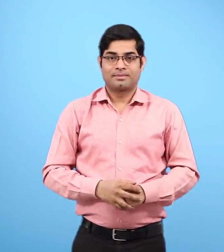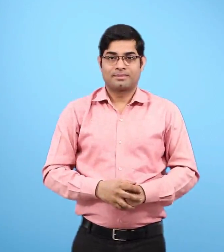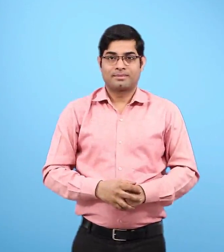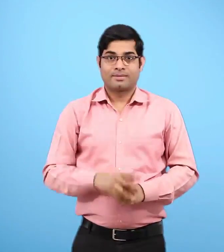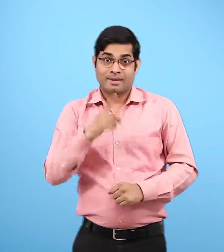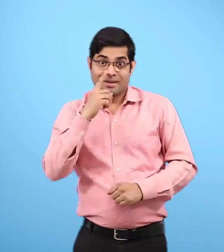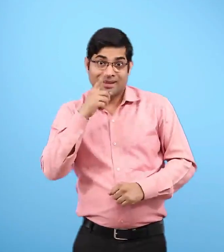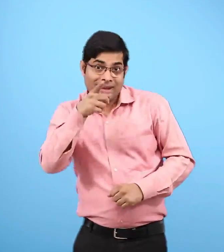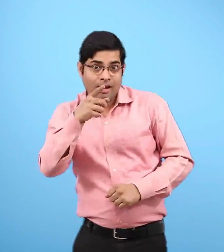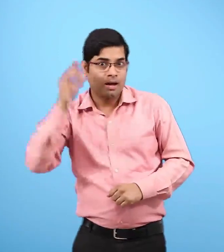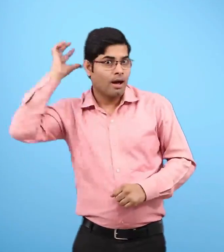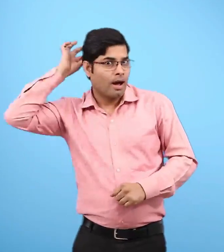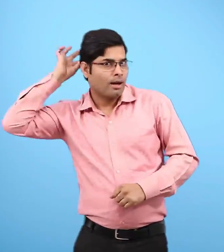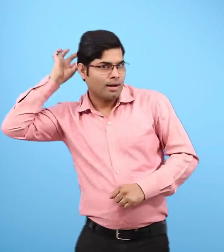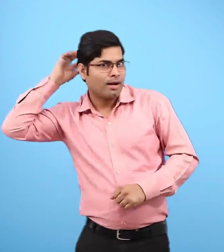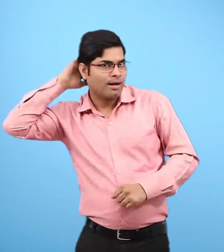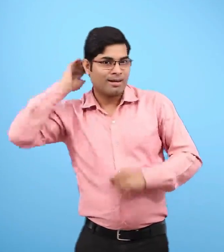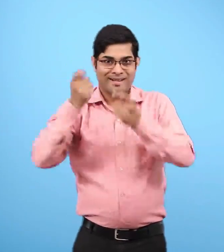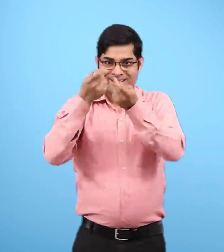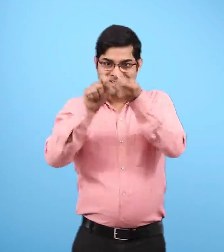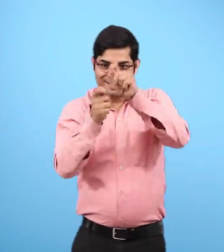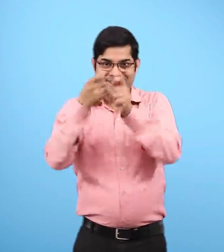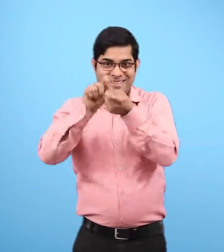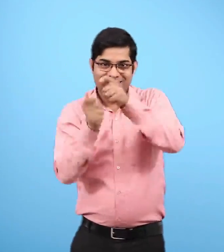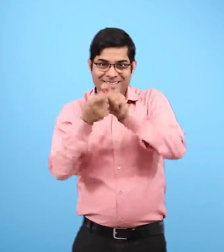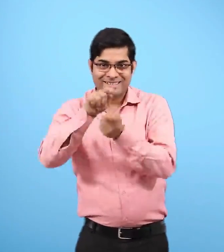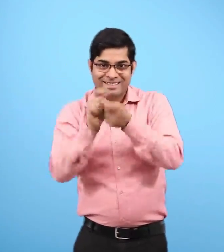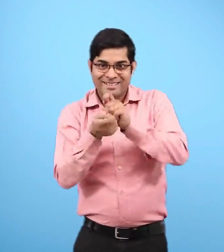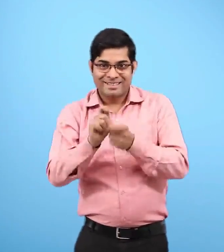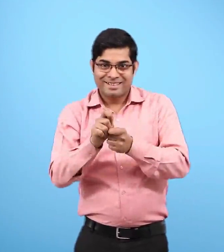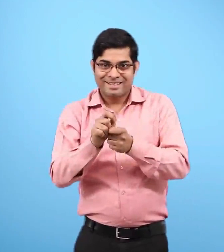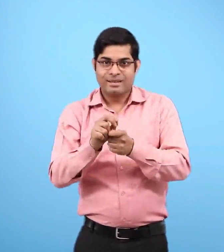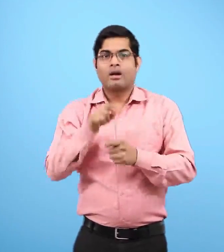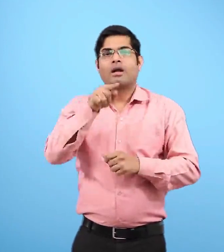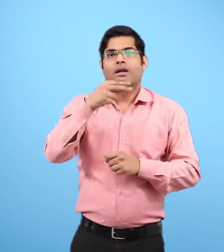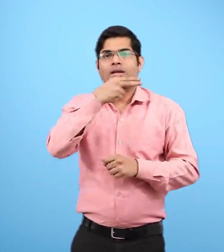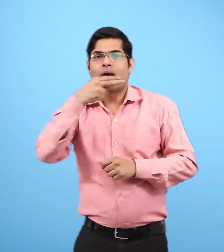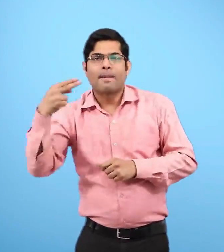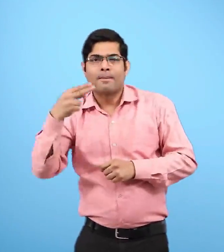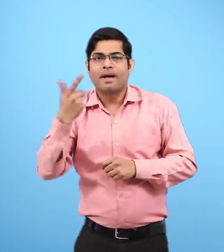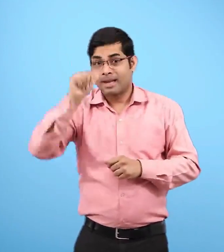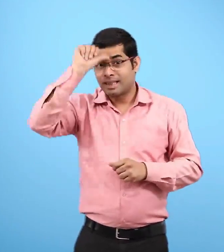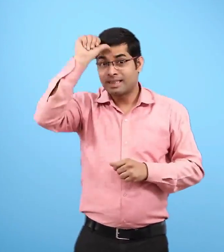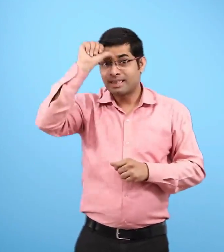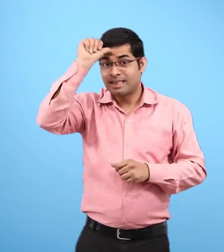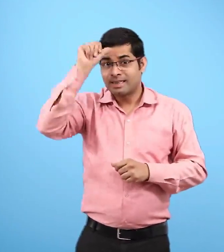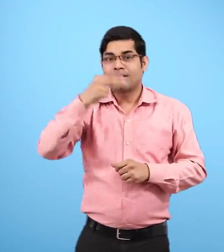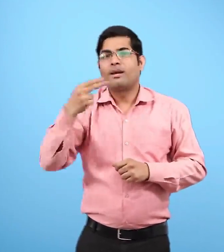each wearing the hair in a plait or braid, which is also called